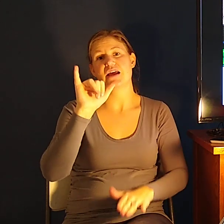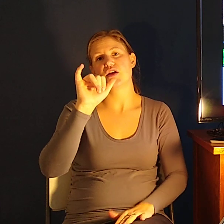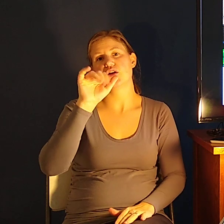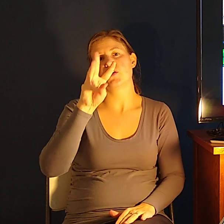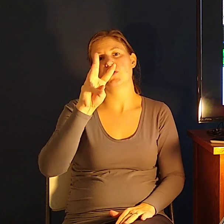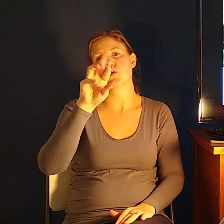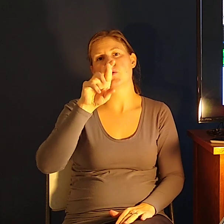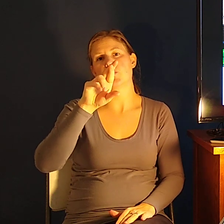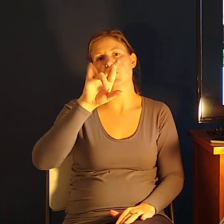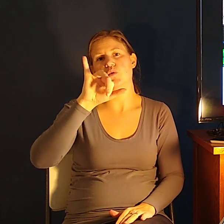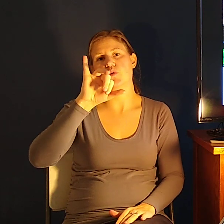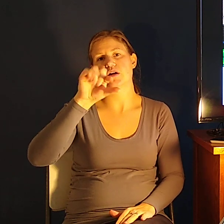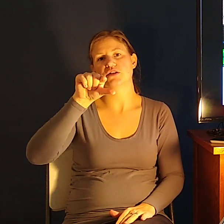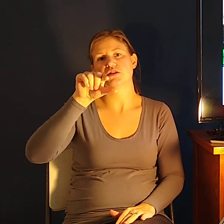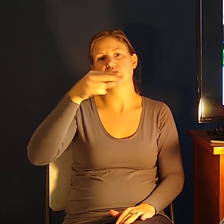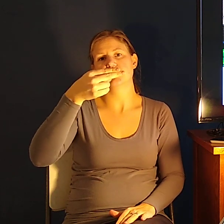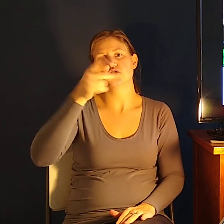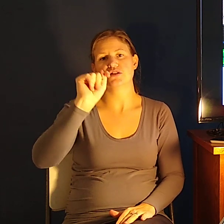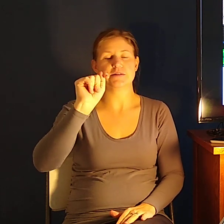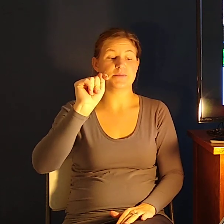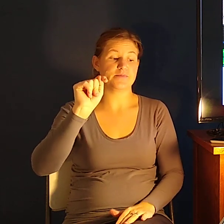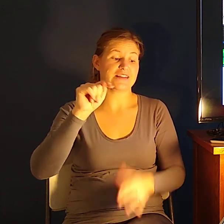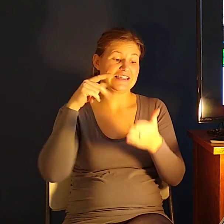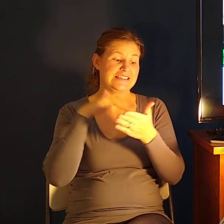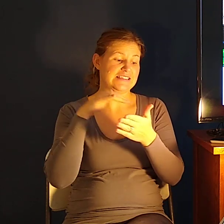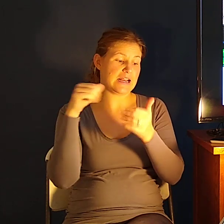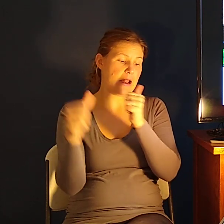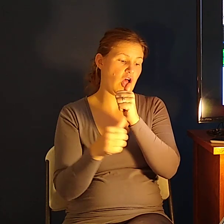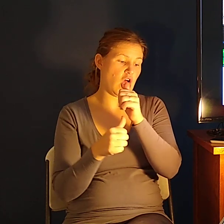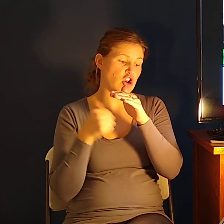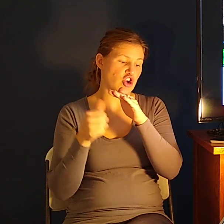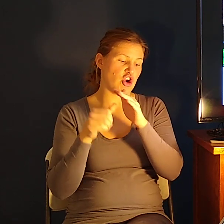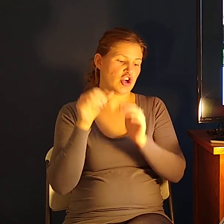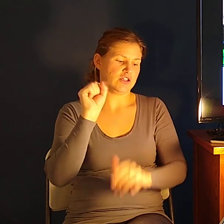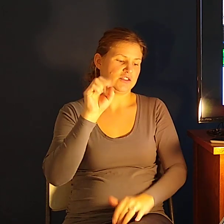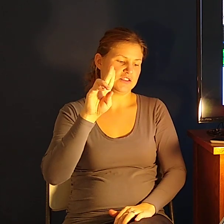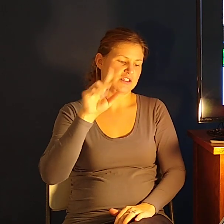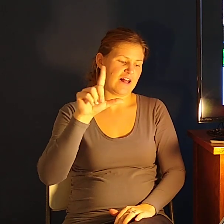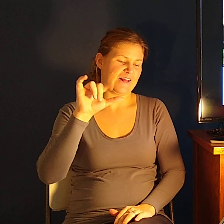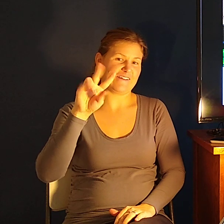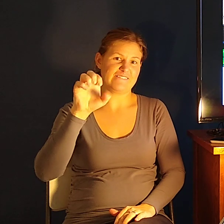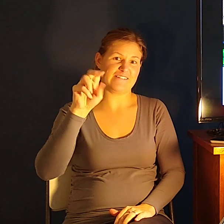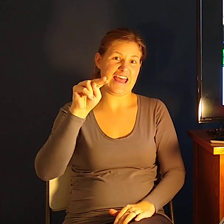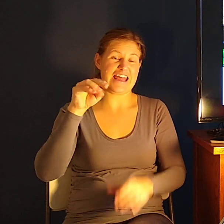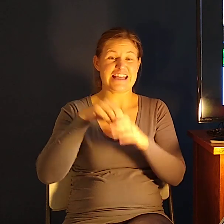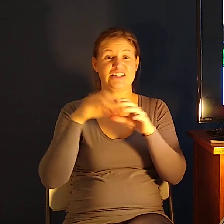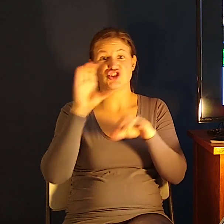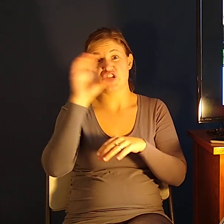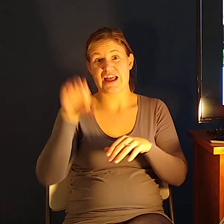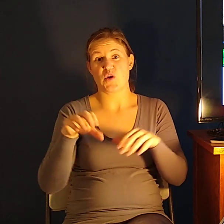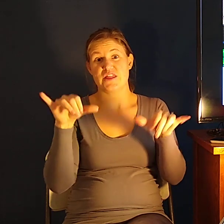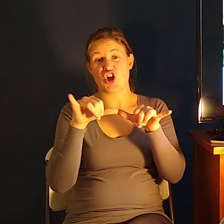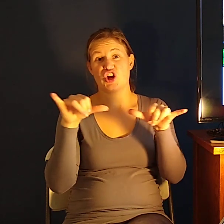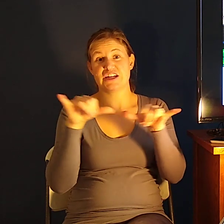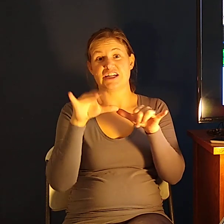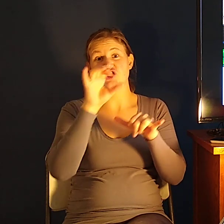Wright studied and apprenticed under Louis Sullivan in Chicago at the architecture firm of Sullivan and